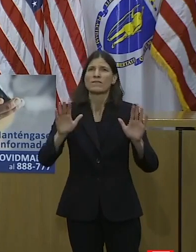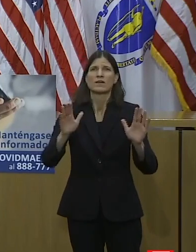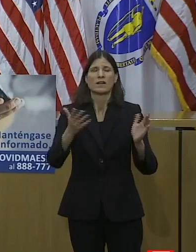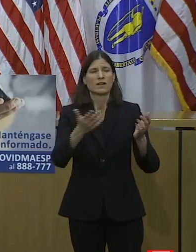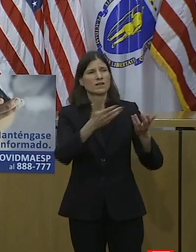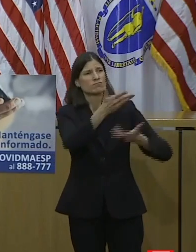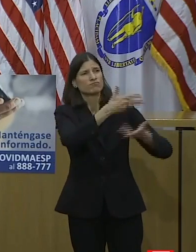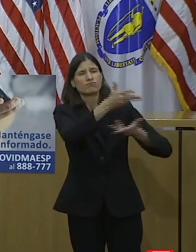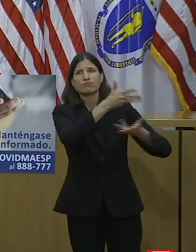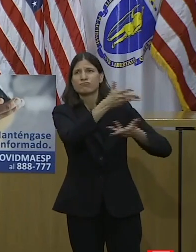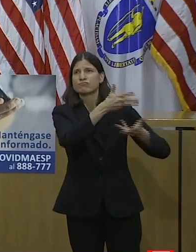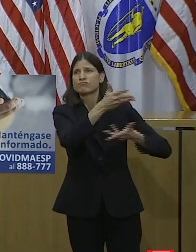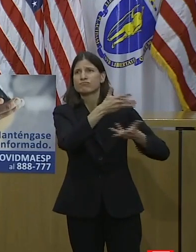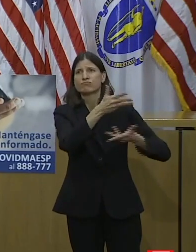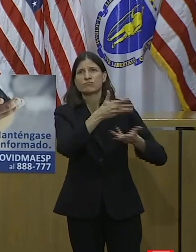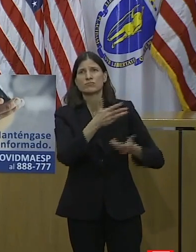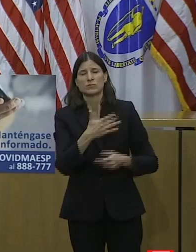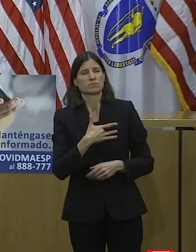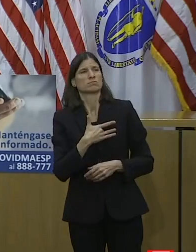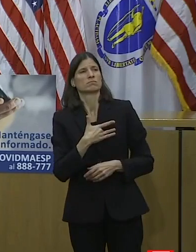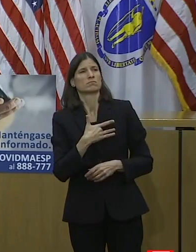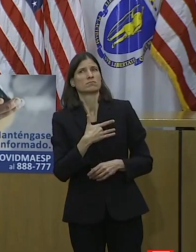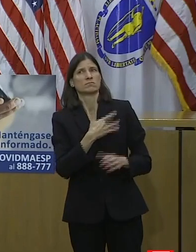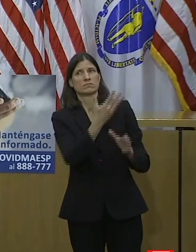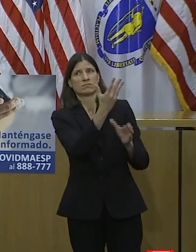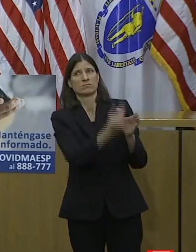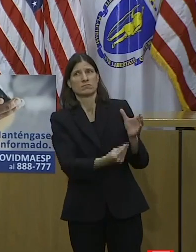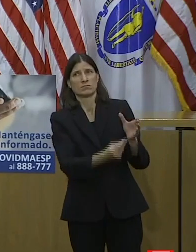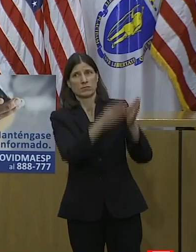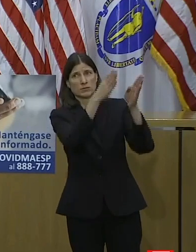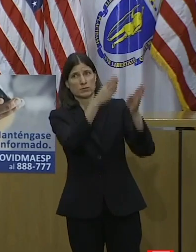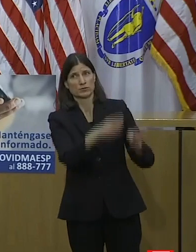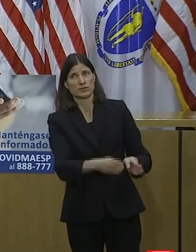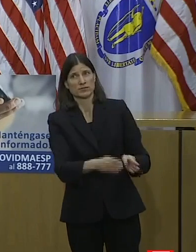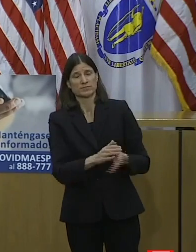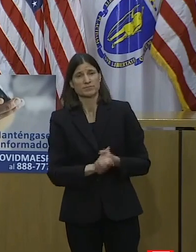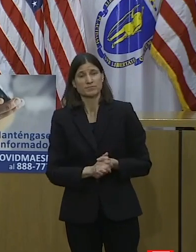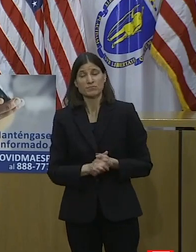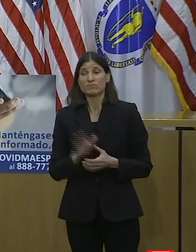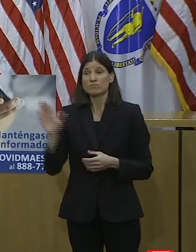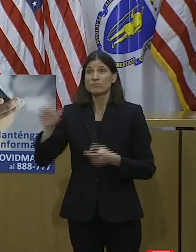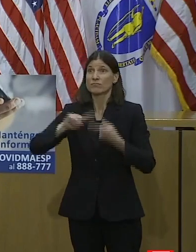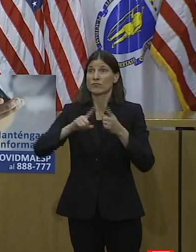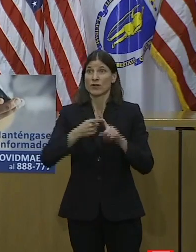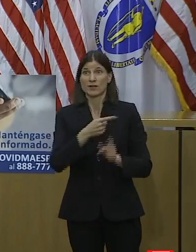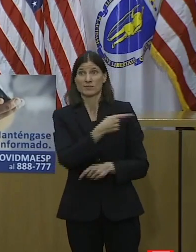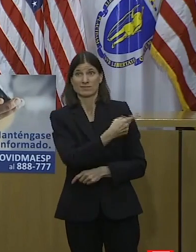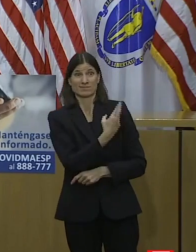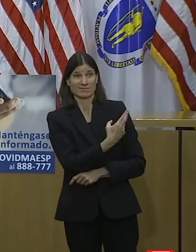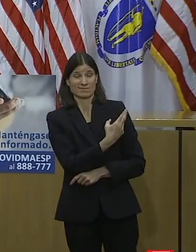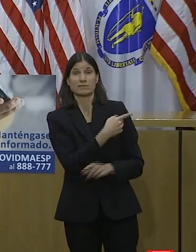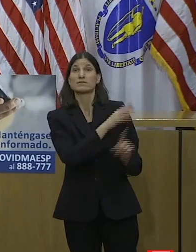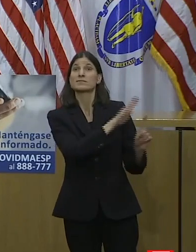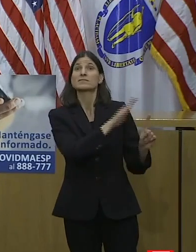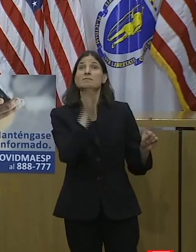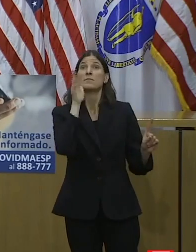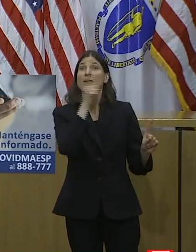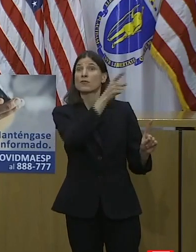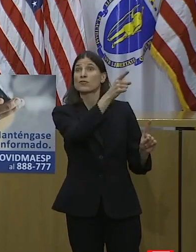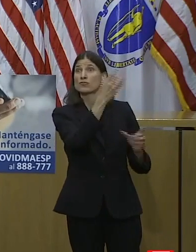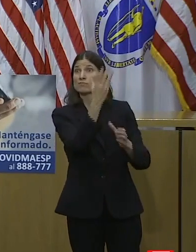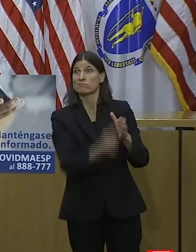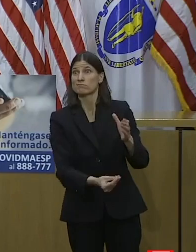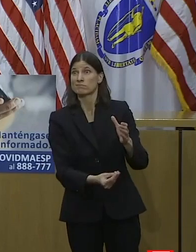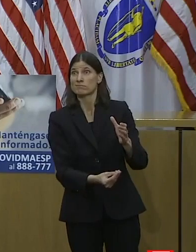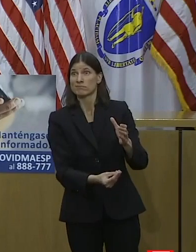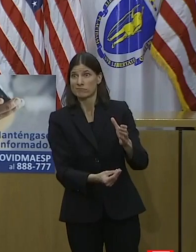know, oh my gosh, I wish I'd had the chance to tell her son whatever, or to tell my son whatever. I mean, that never